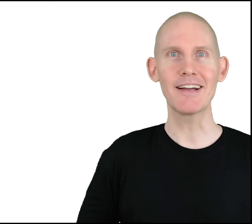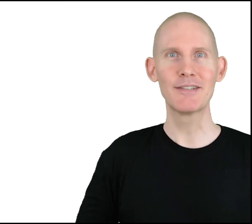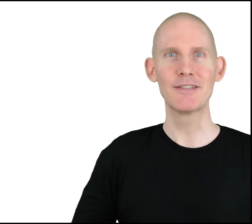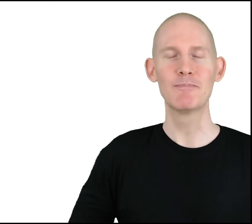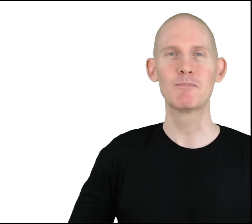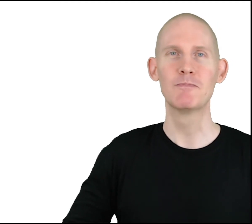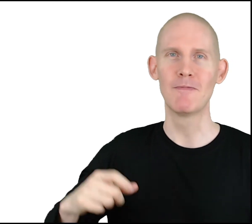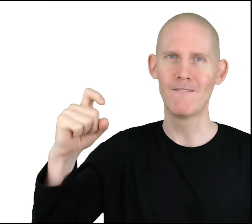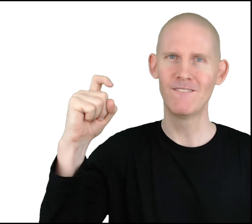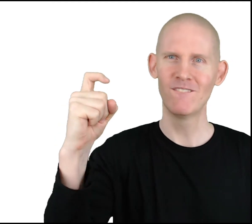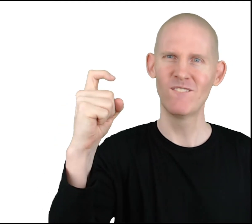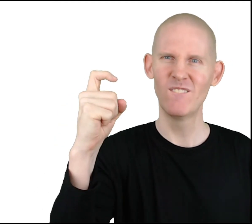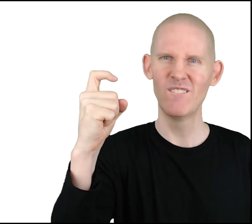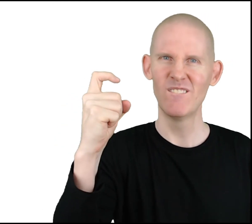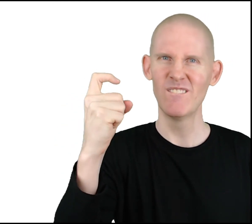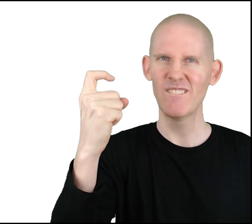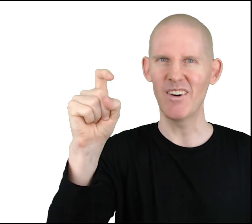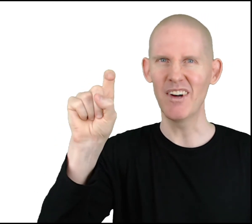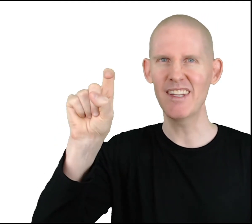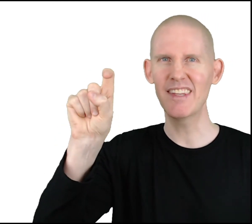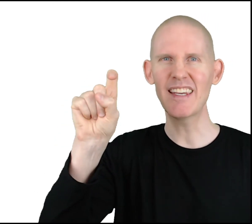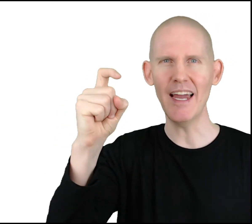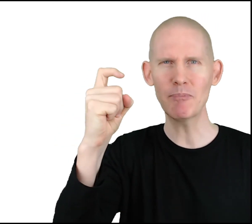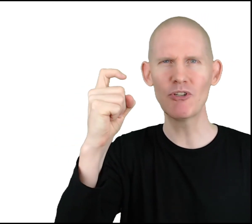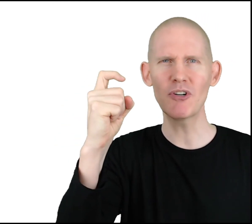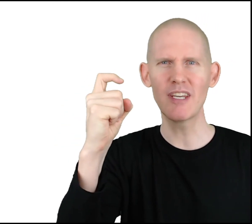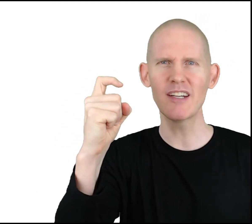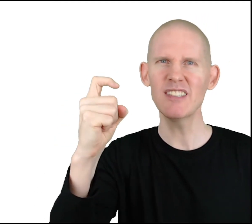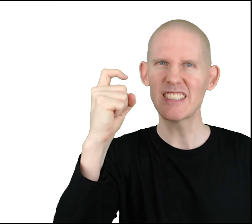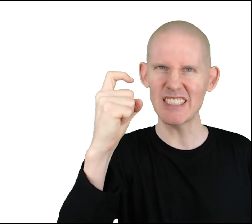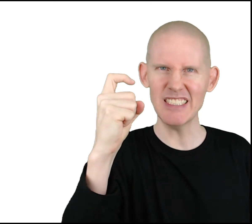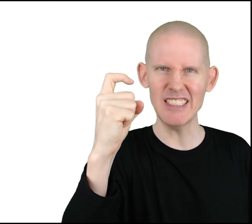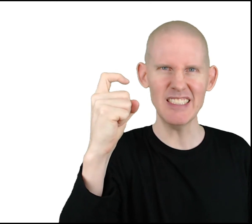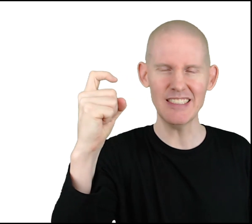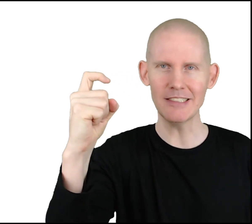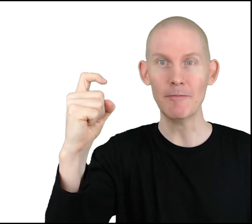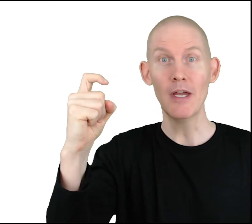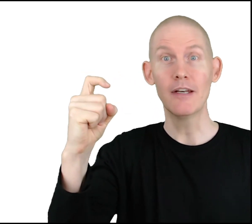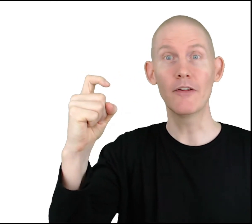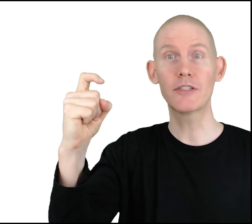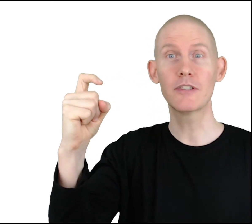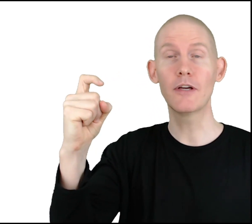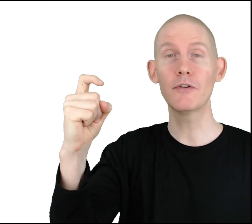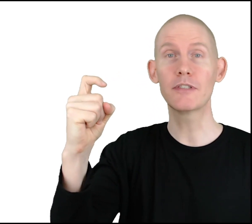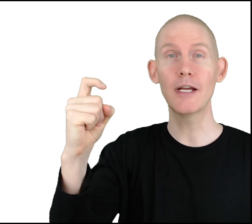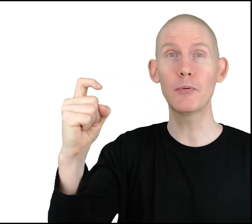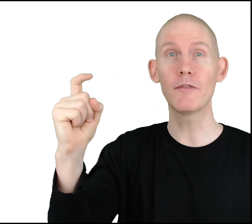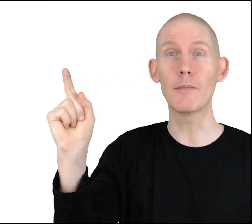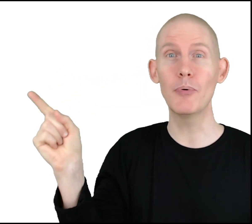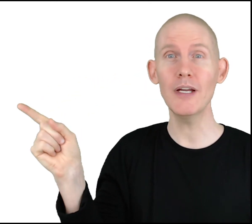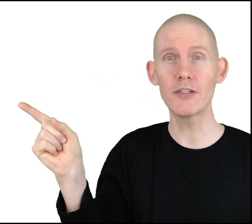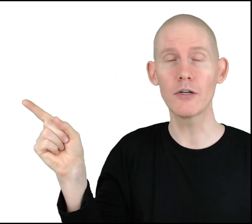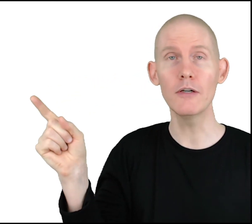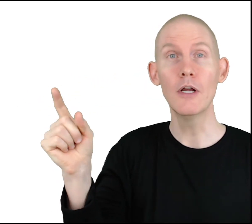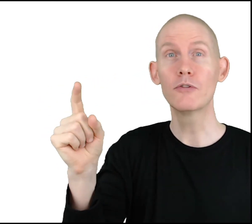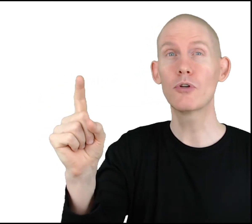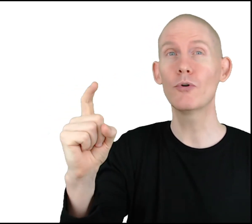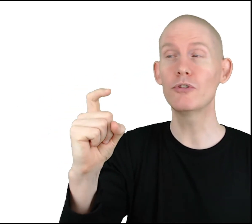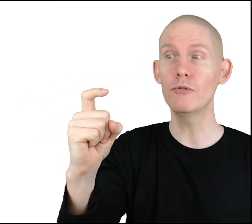X. All right, think Captain Hook here. Now this is another example of the picture shows you